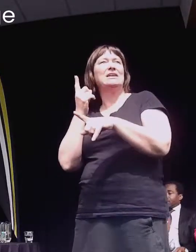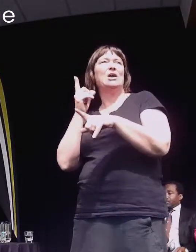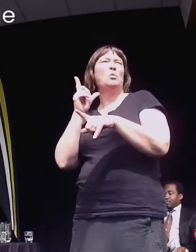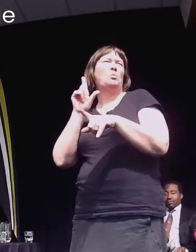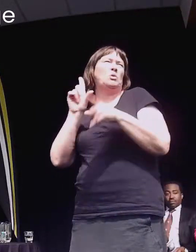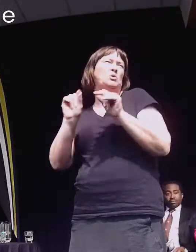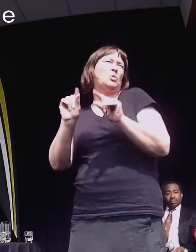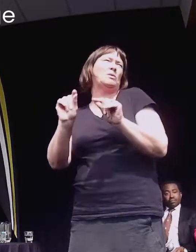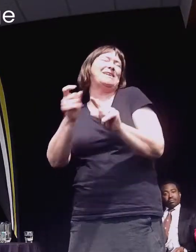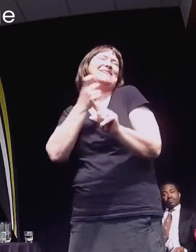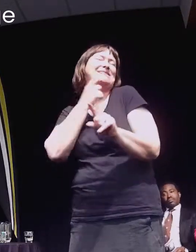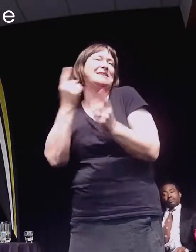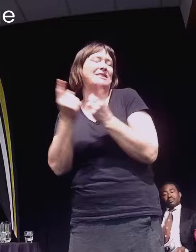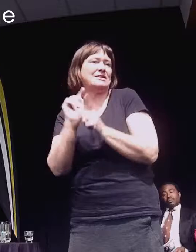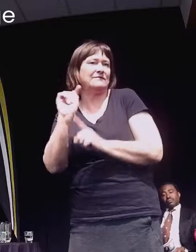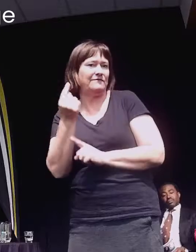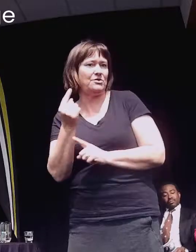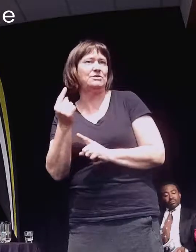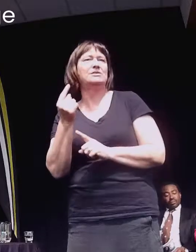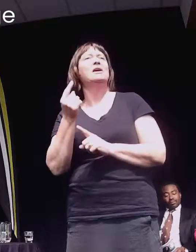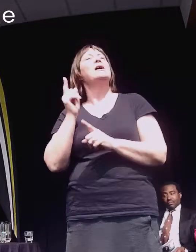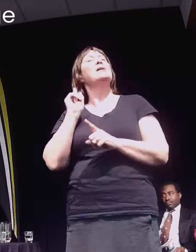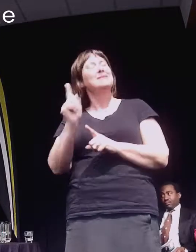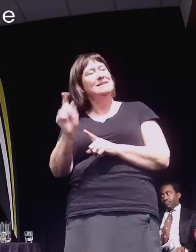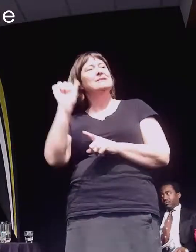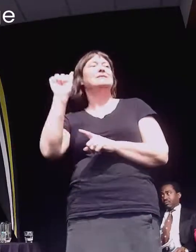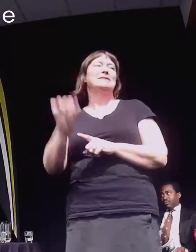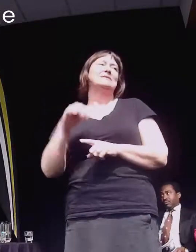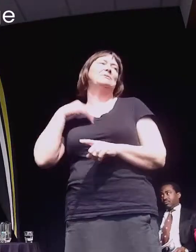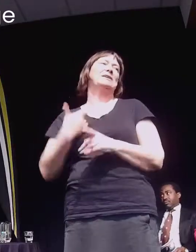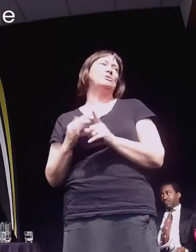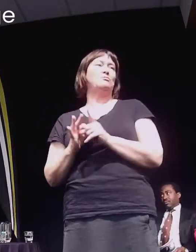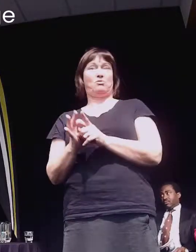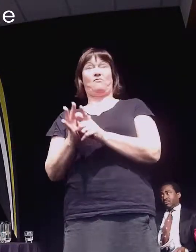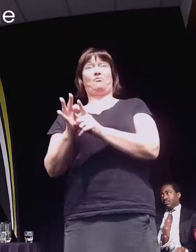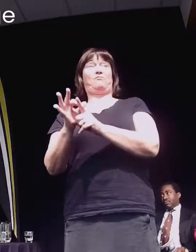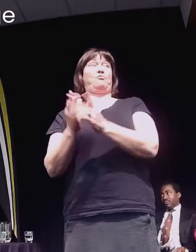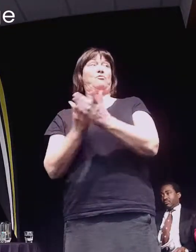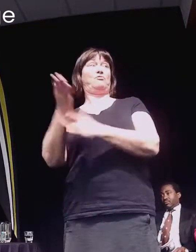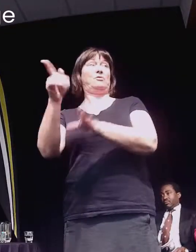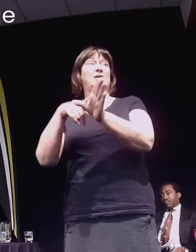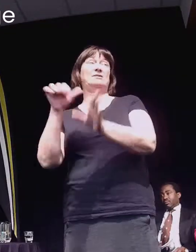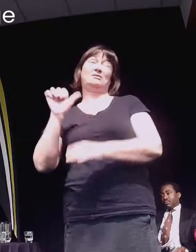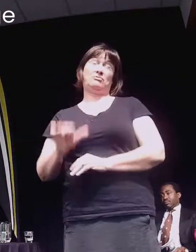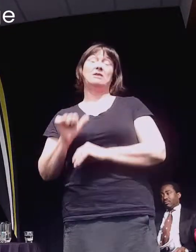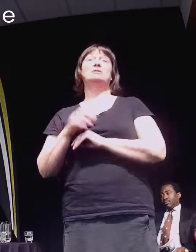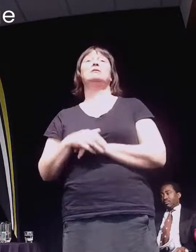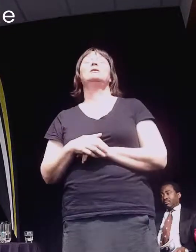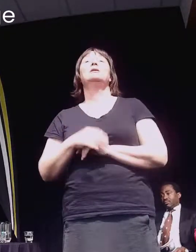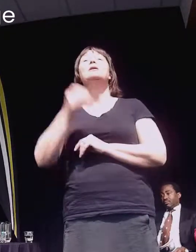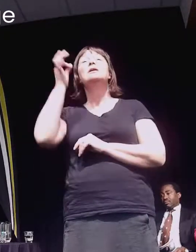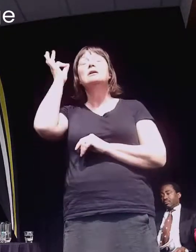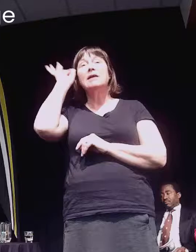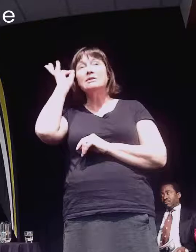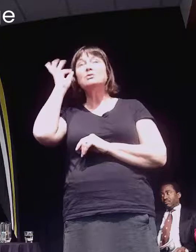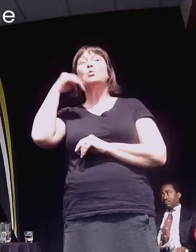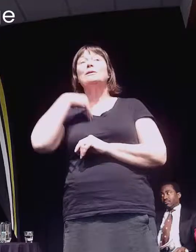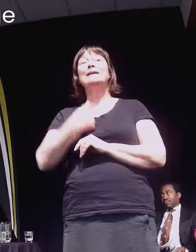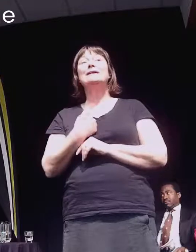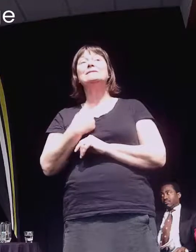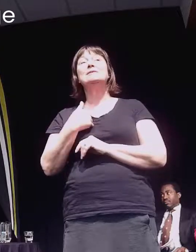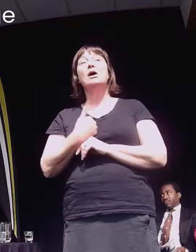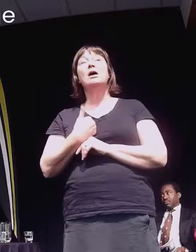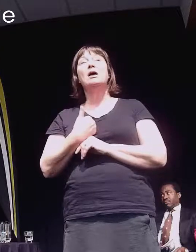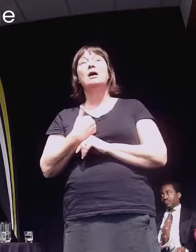made the comment in his address that we need to keep doing more year after year after year, and that is right. Council needs to have